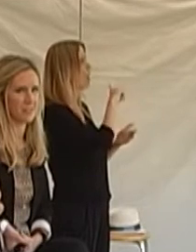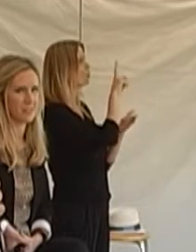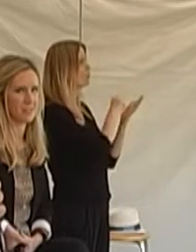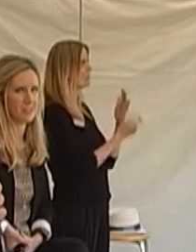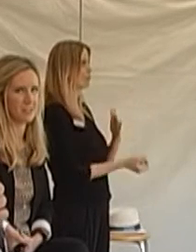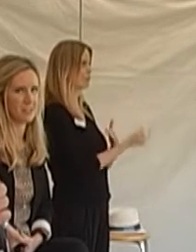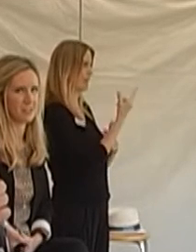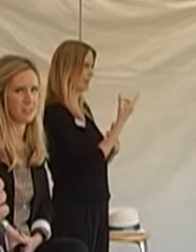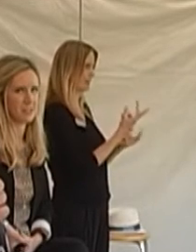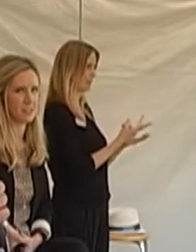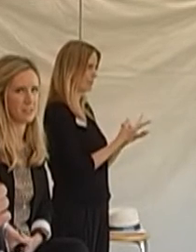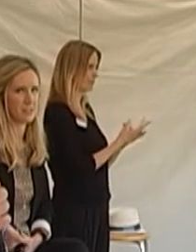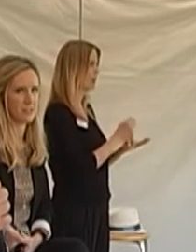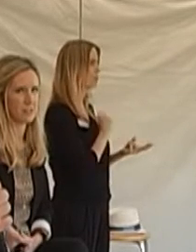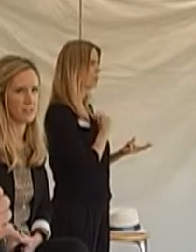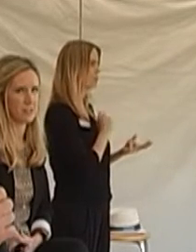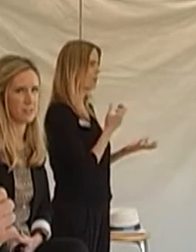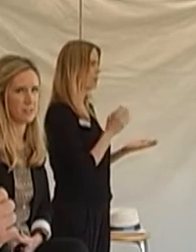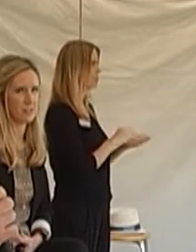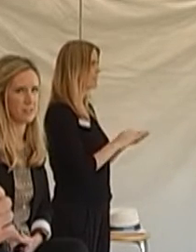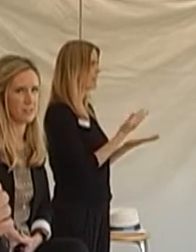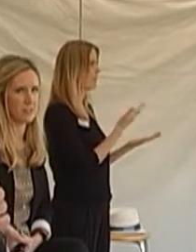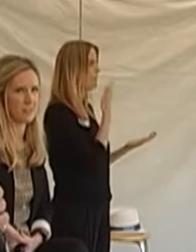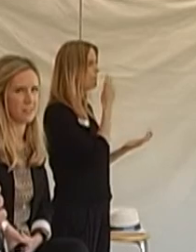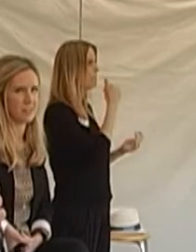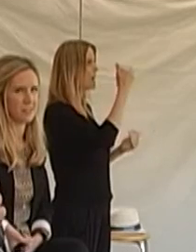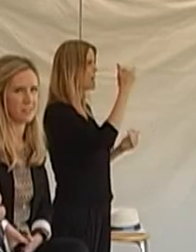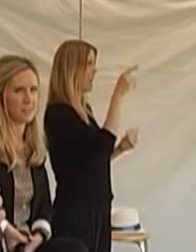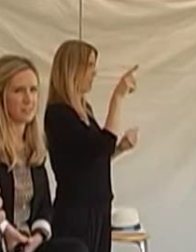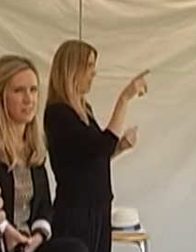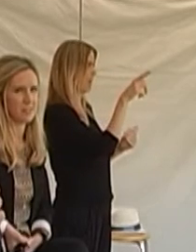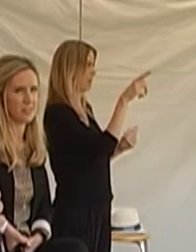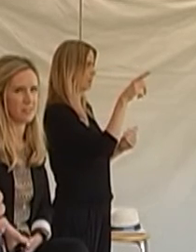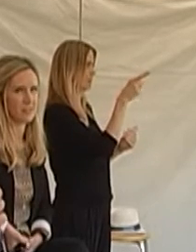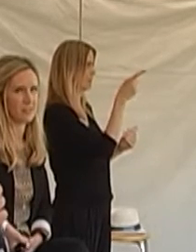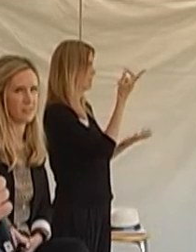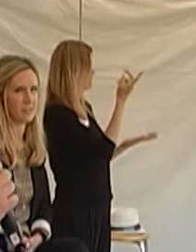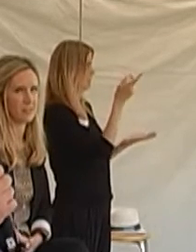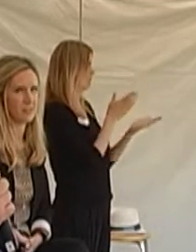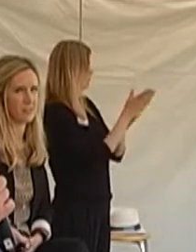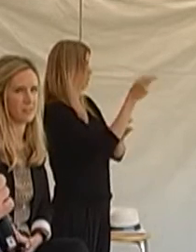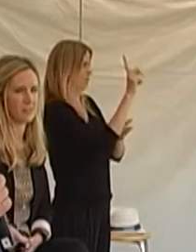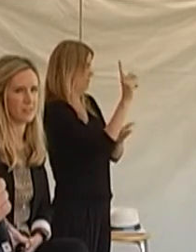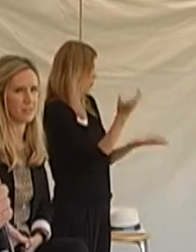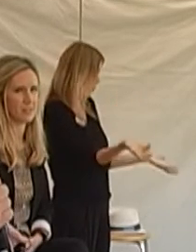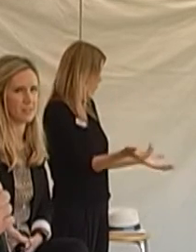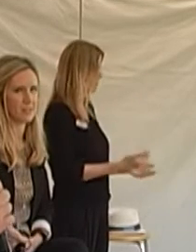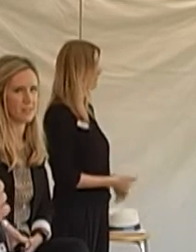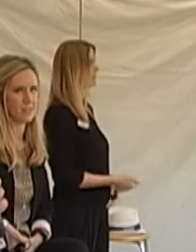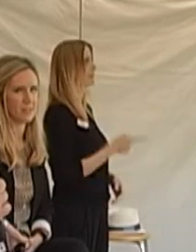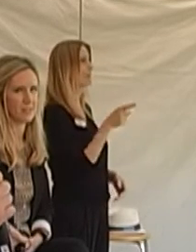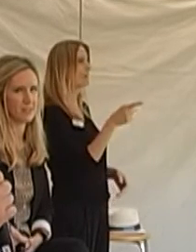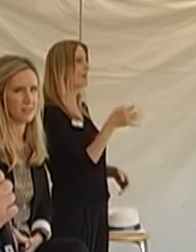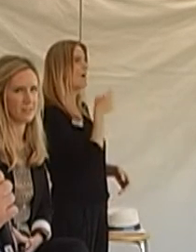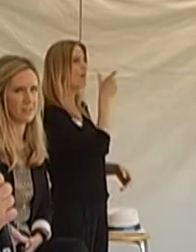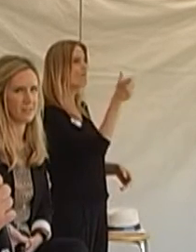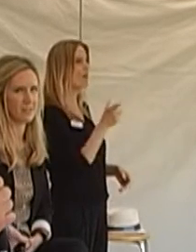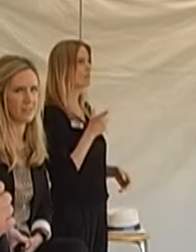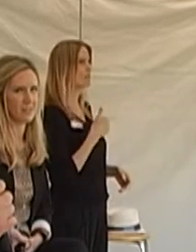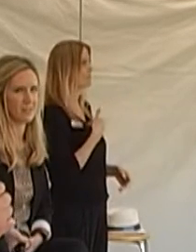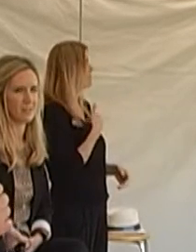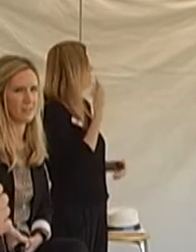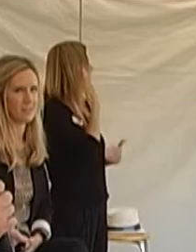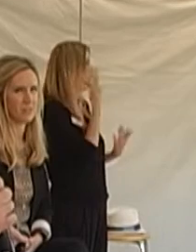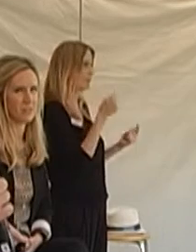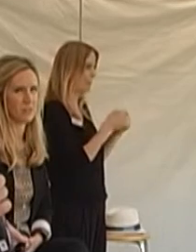this? What is it about Norden, the Nordic way? And he said, I don't know exactly. I